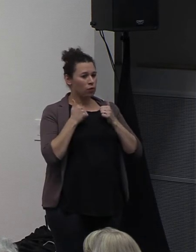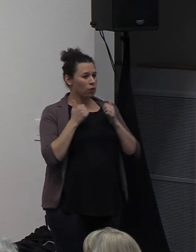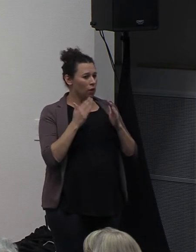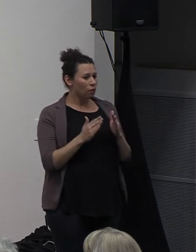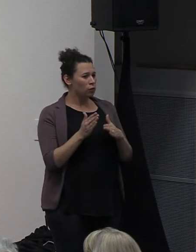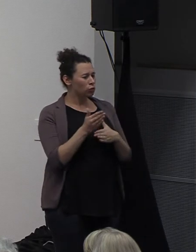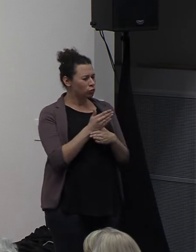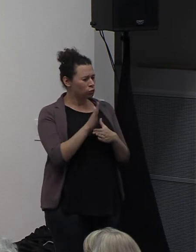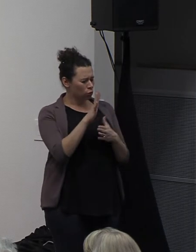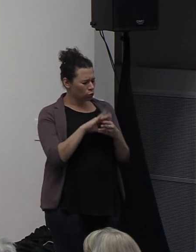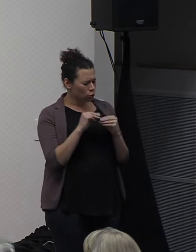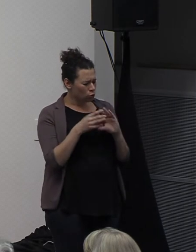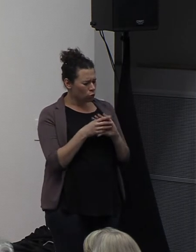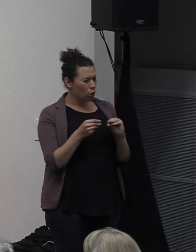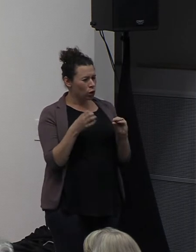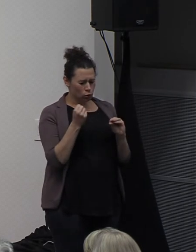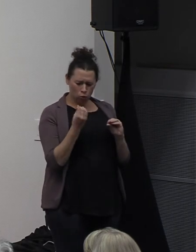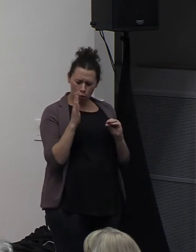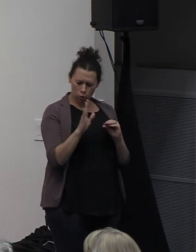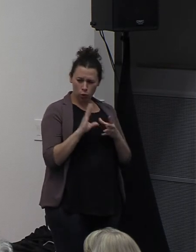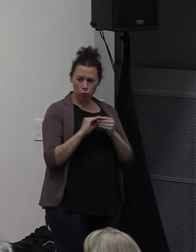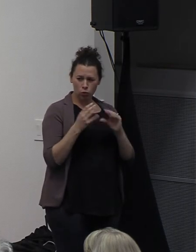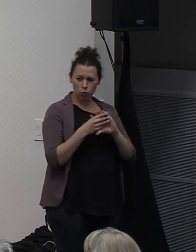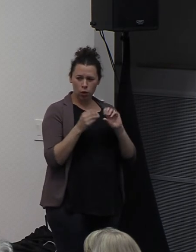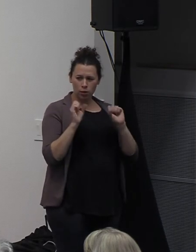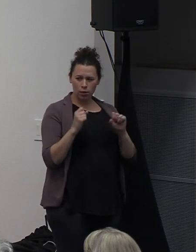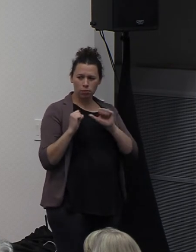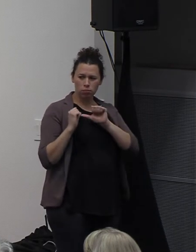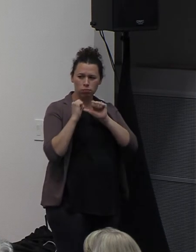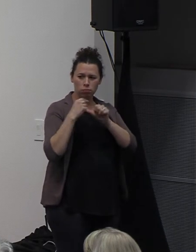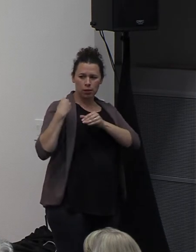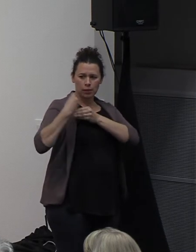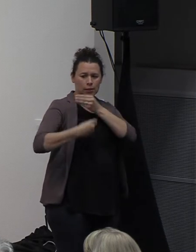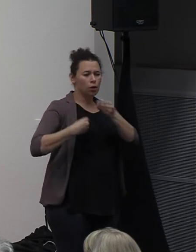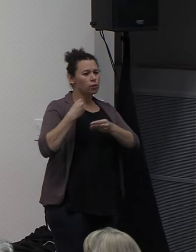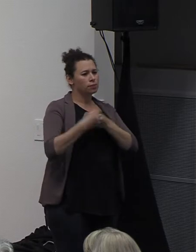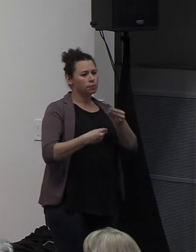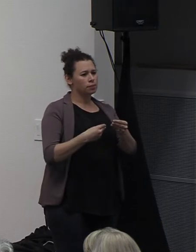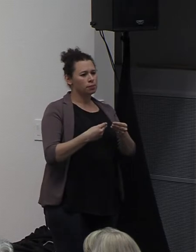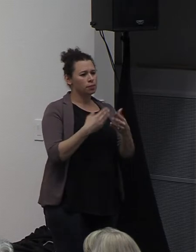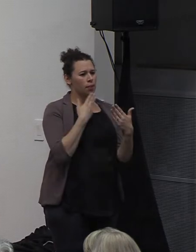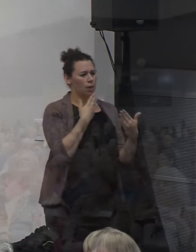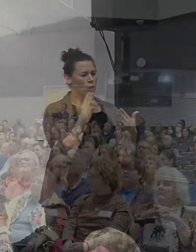they may be carried forward for future generations, we thank you.